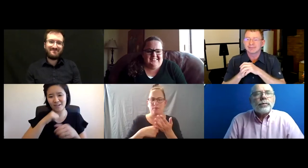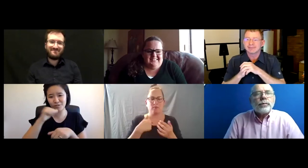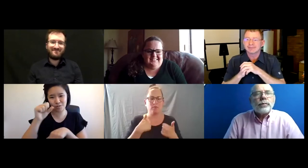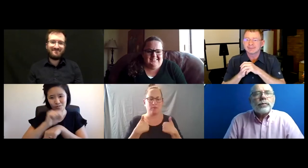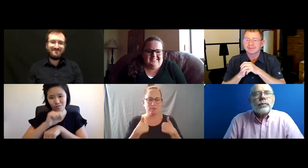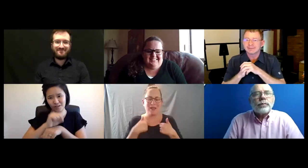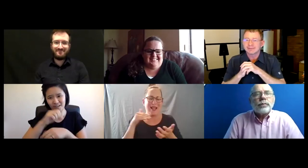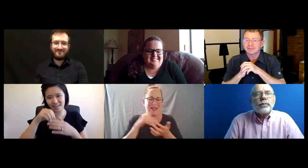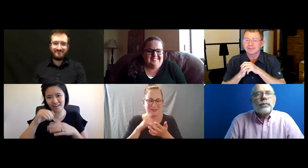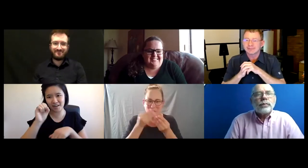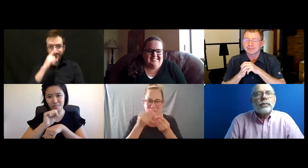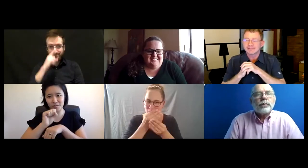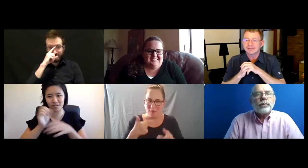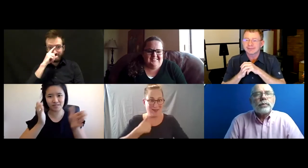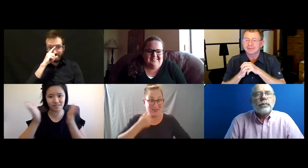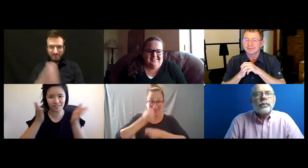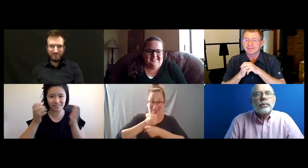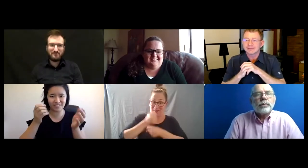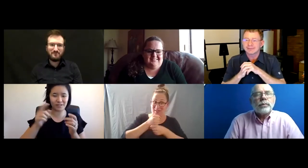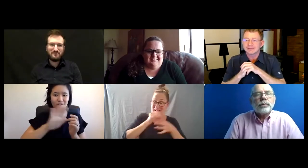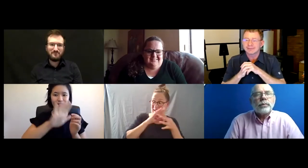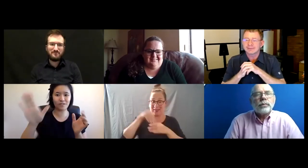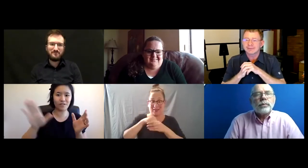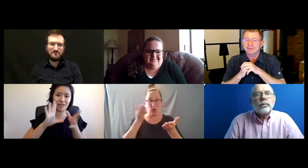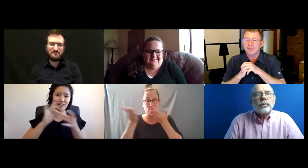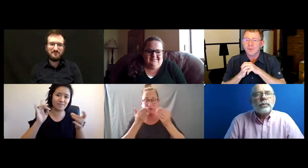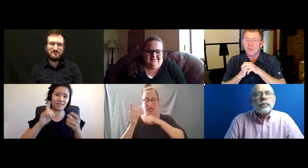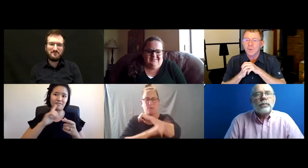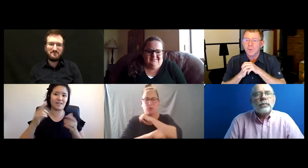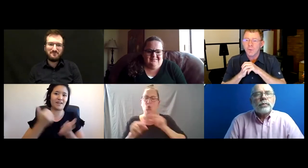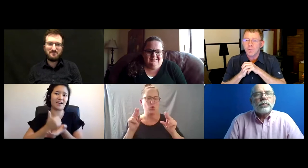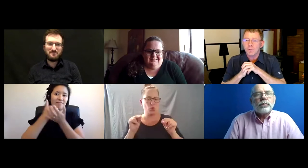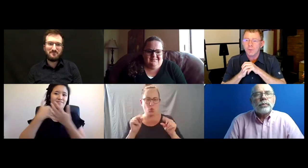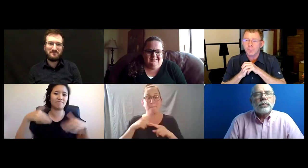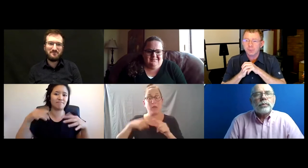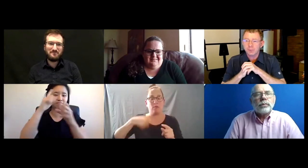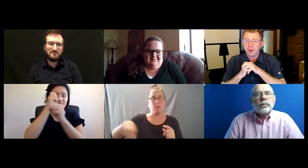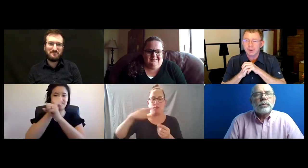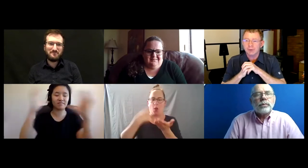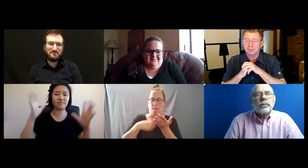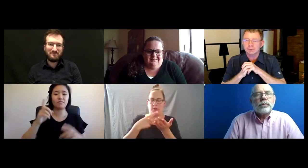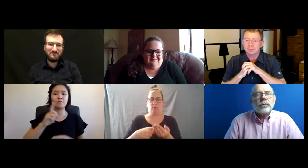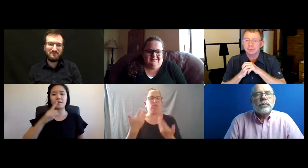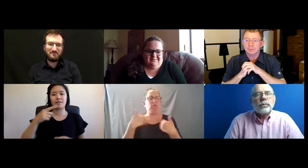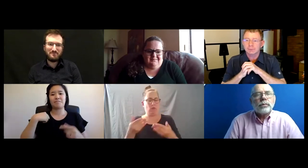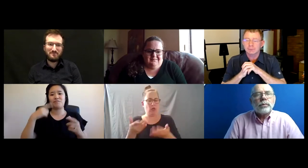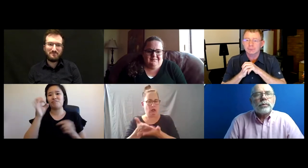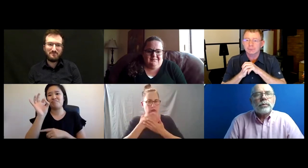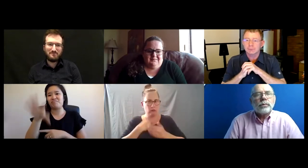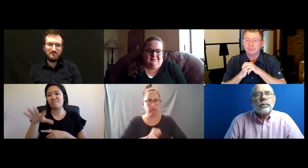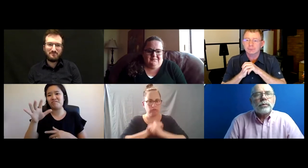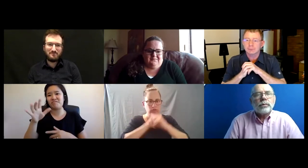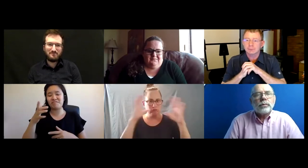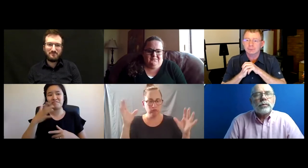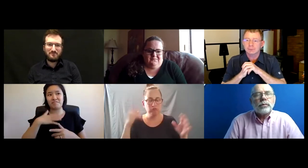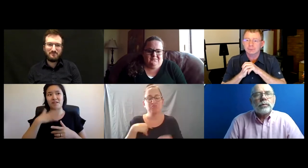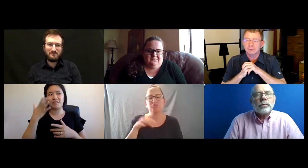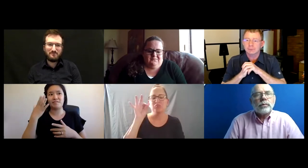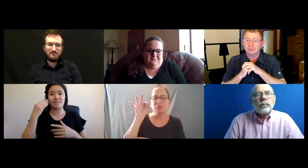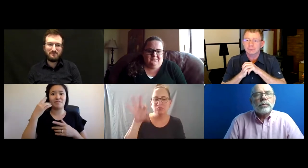Again, I want to stress that I am not working in employment services and your comments are really helping to paint